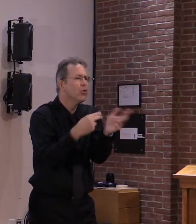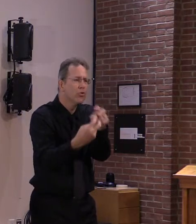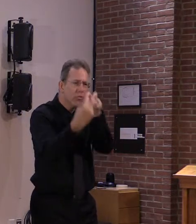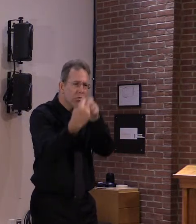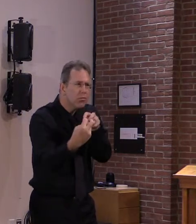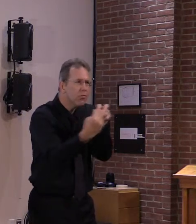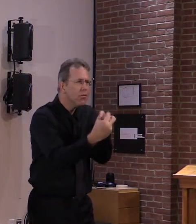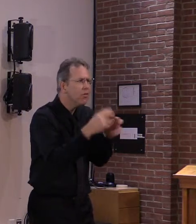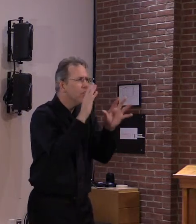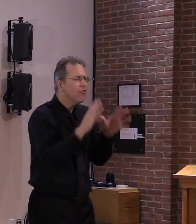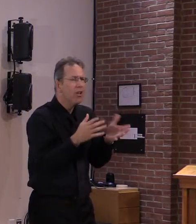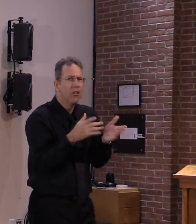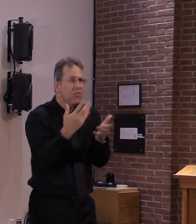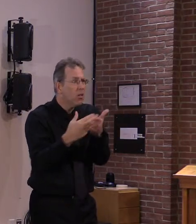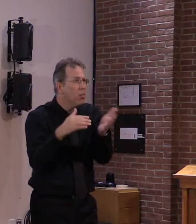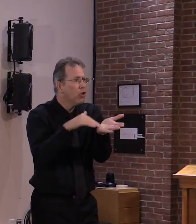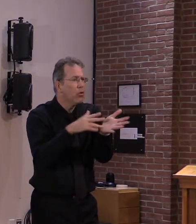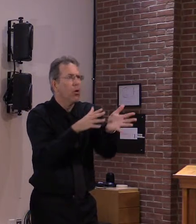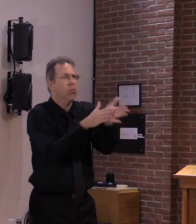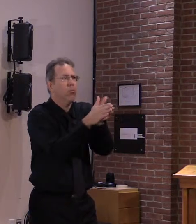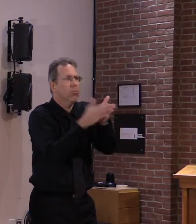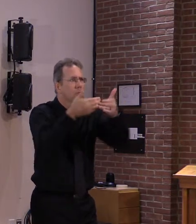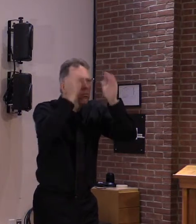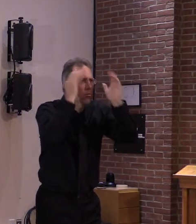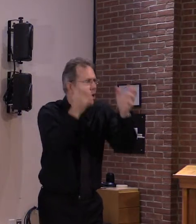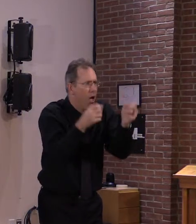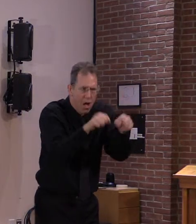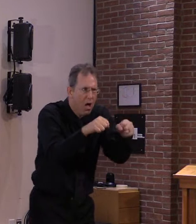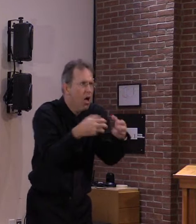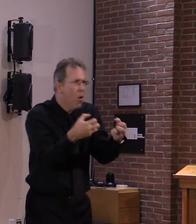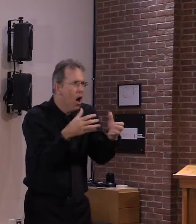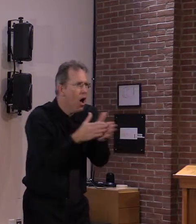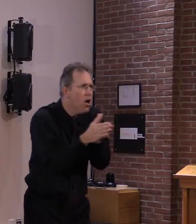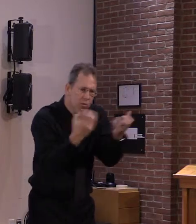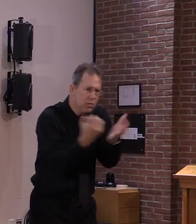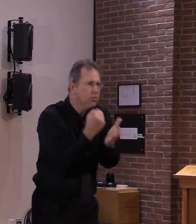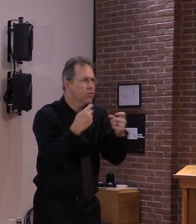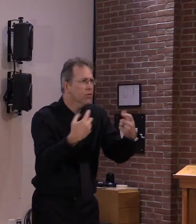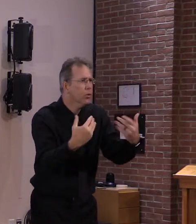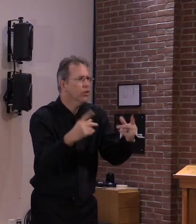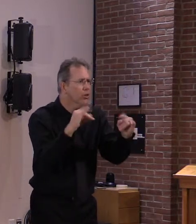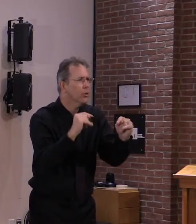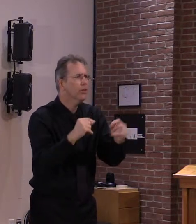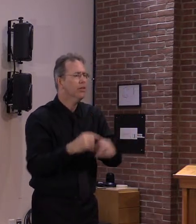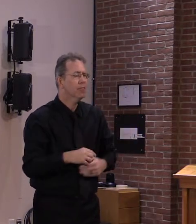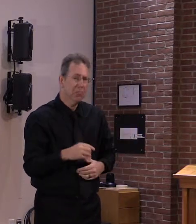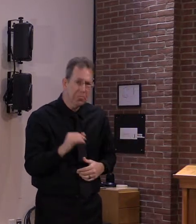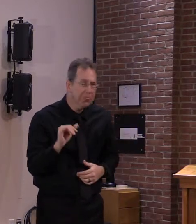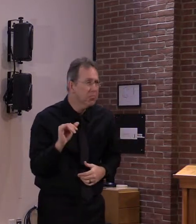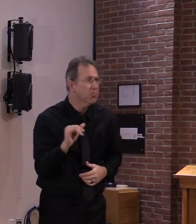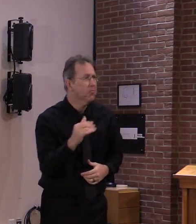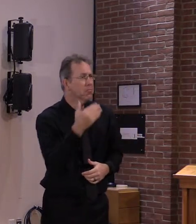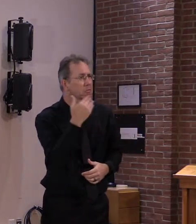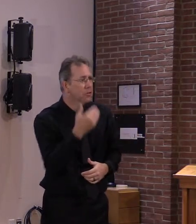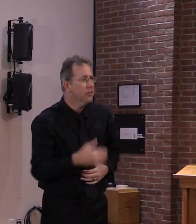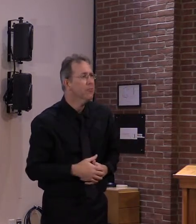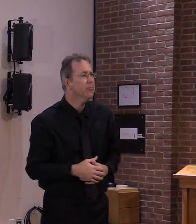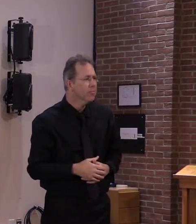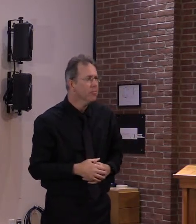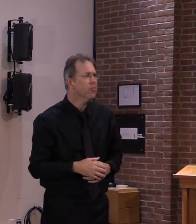did things differently so we didn't end up in the same situation if they had another, when and if there's another flooding